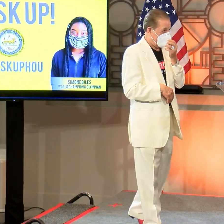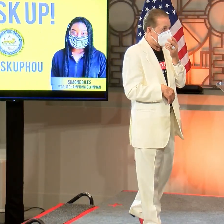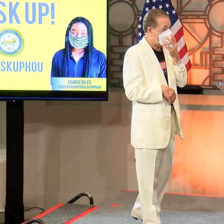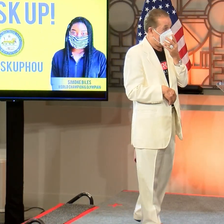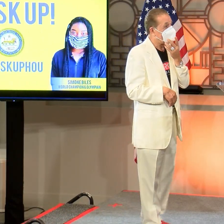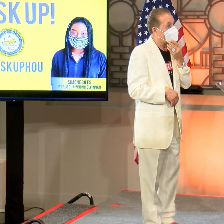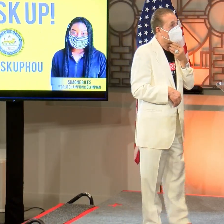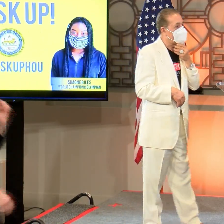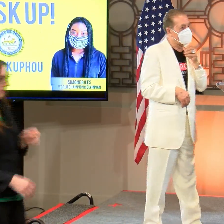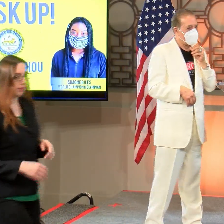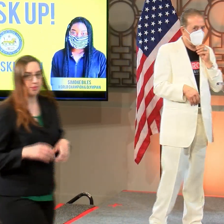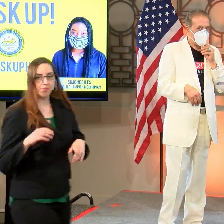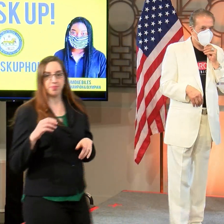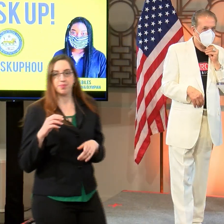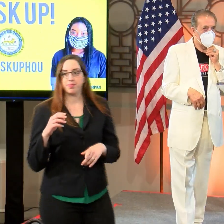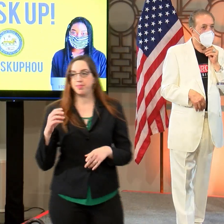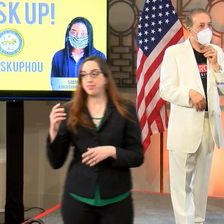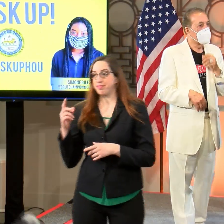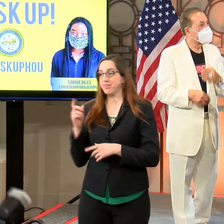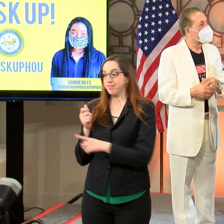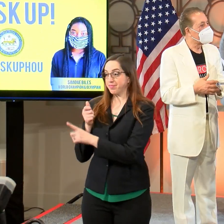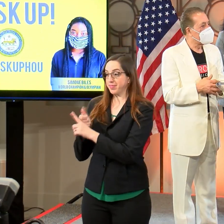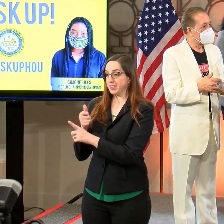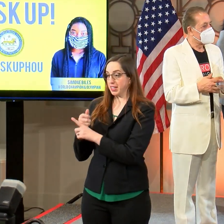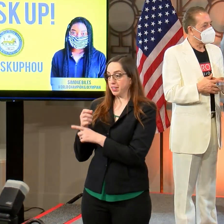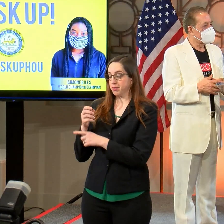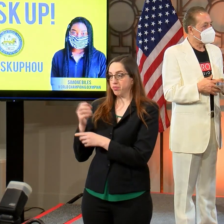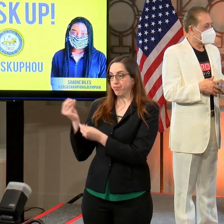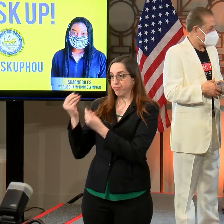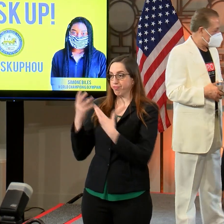All right, and Farouk has already provided us with